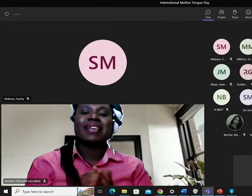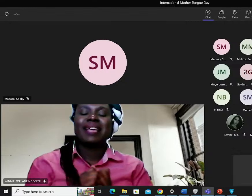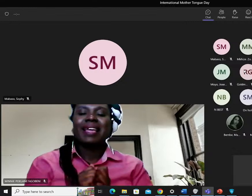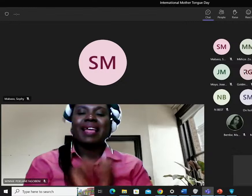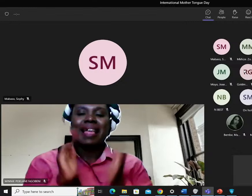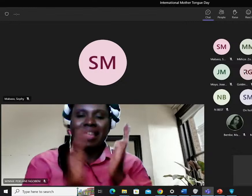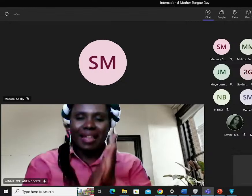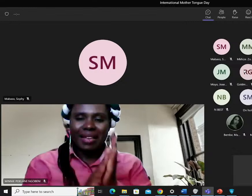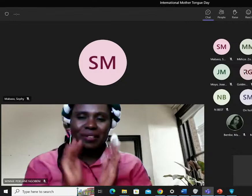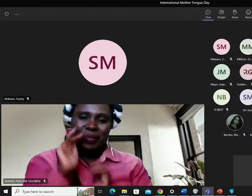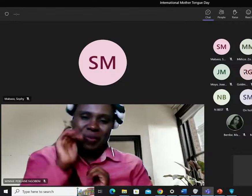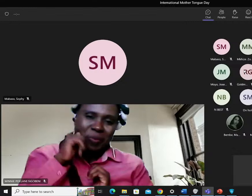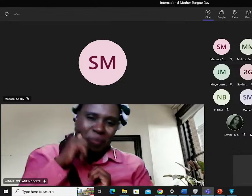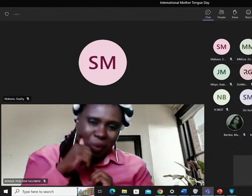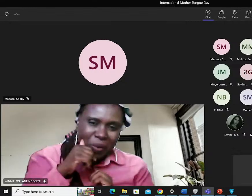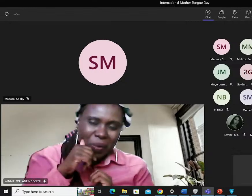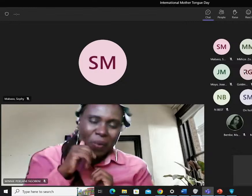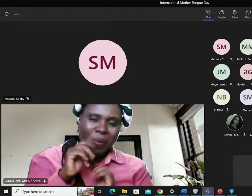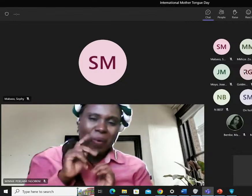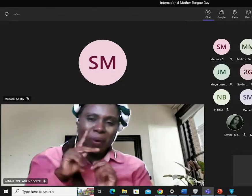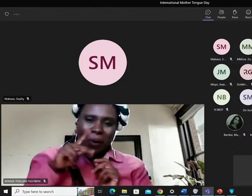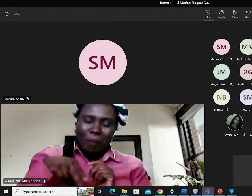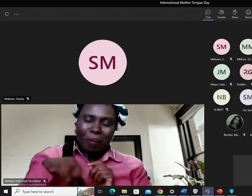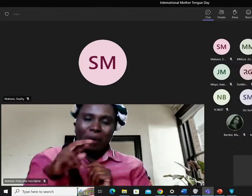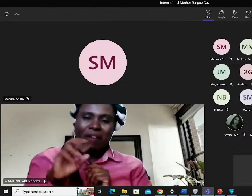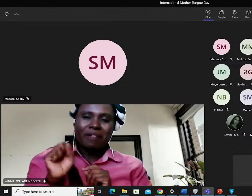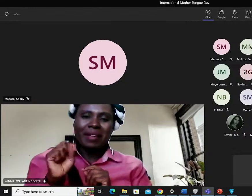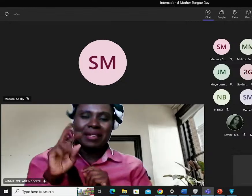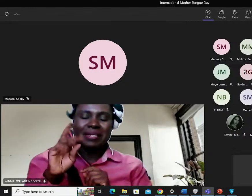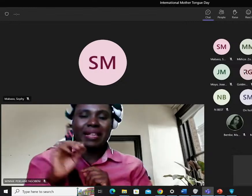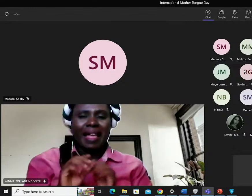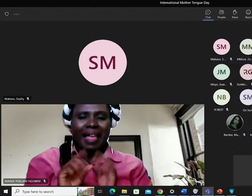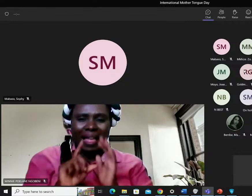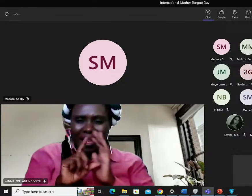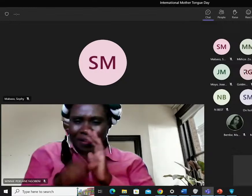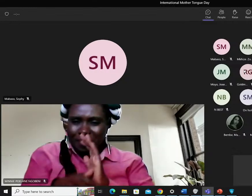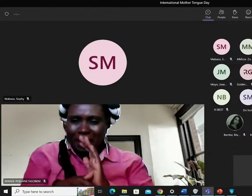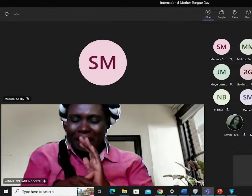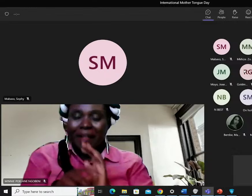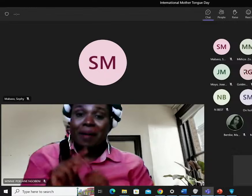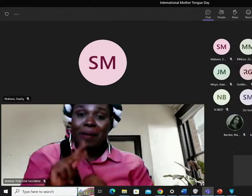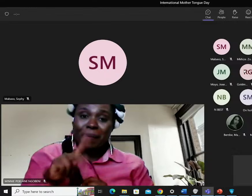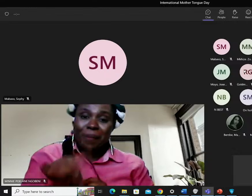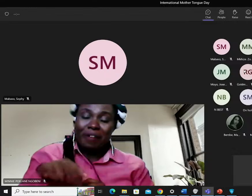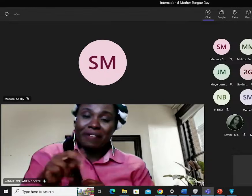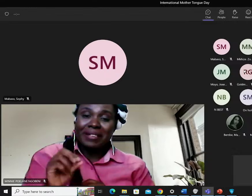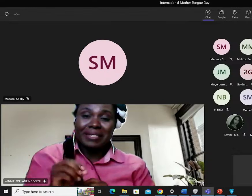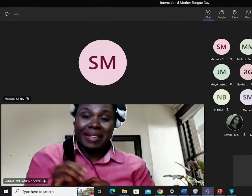tomorrow he will be professor, so I've prepared him for professorship.